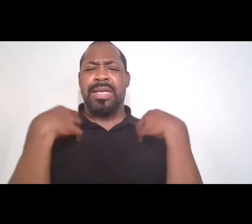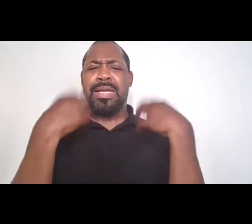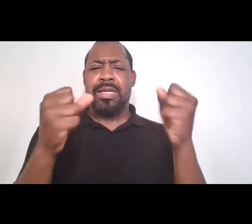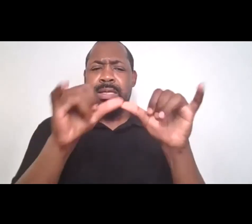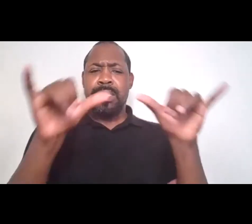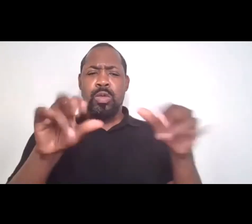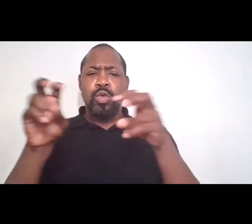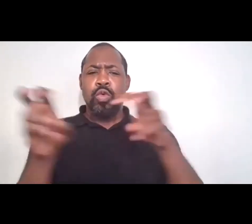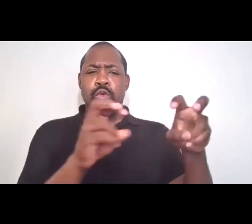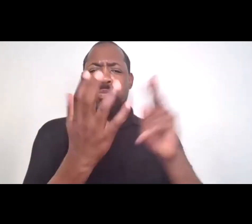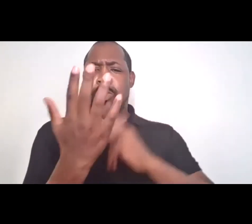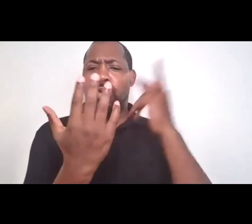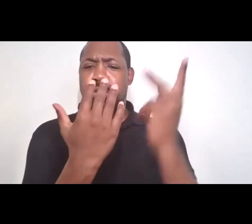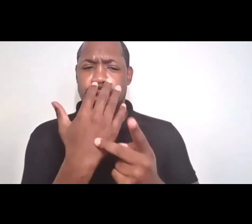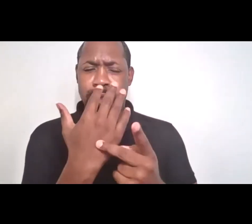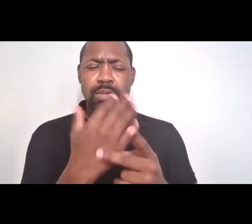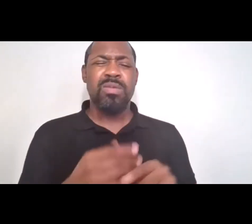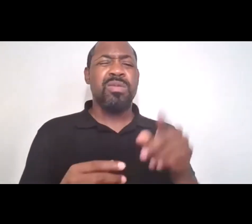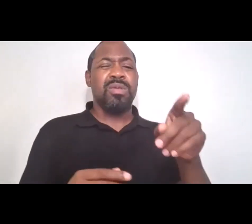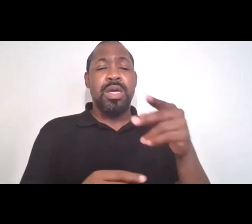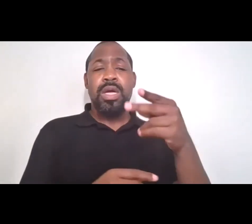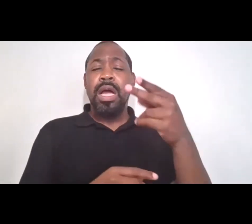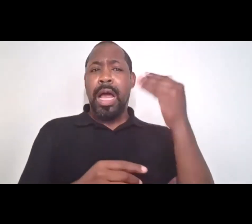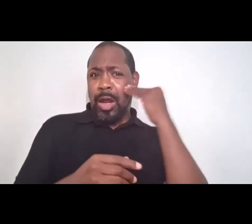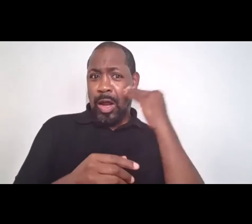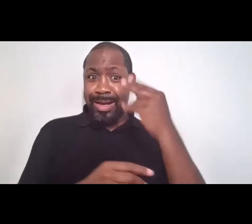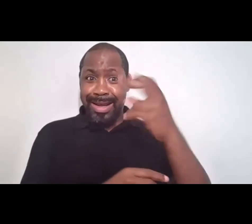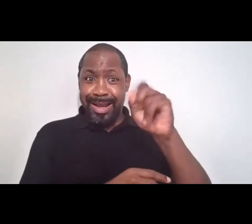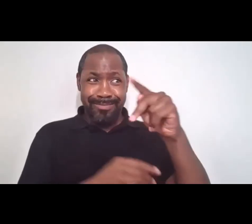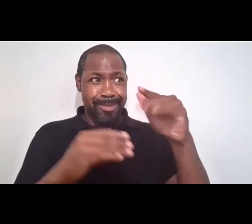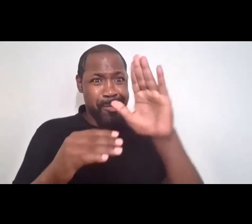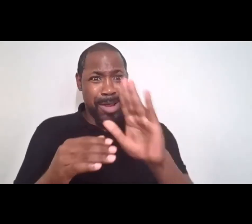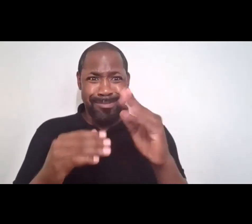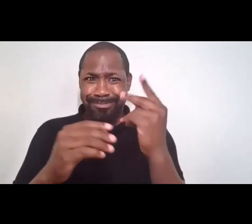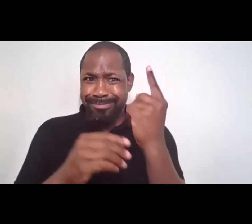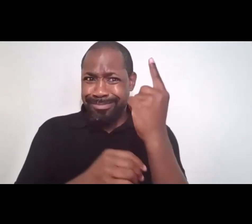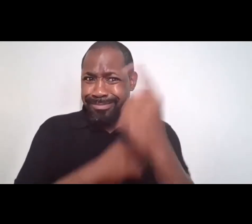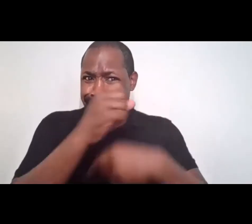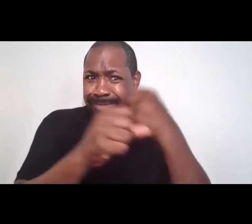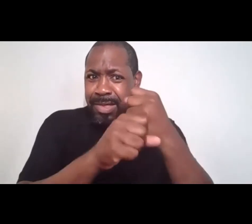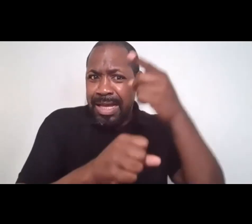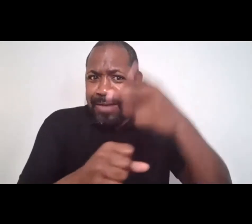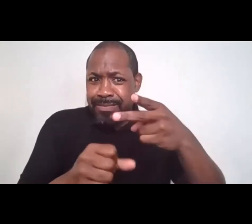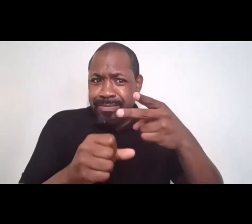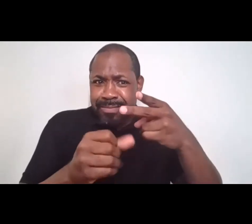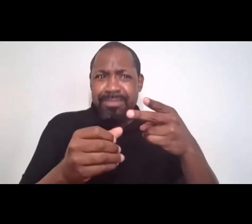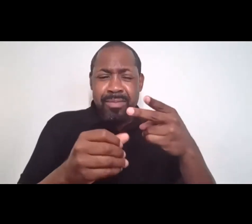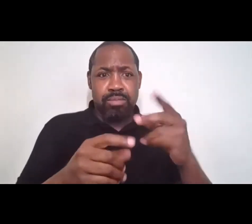So related to the Healthcare System Transformation Project, HSTP, it's been about